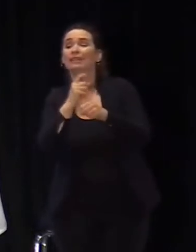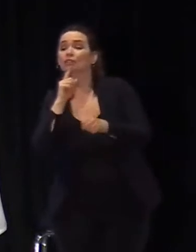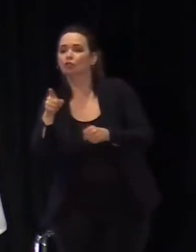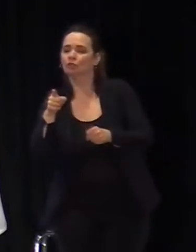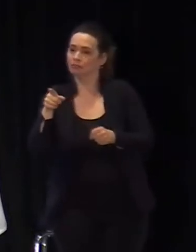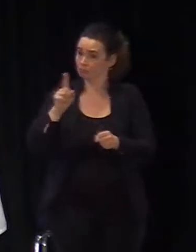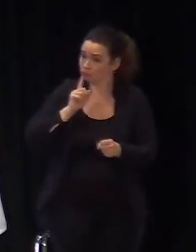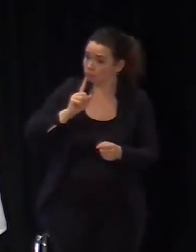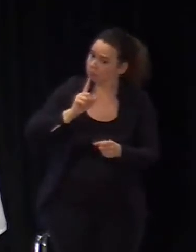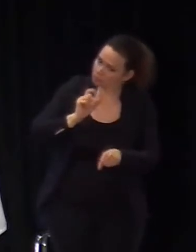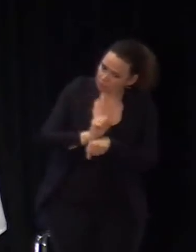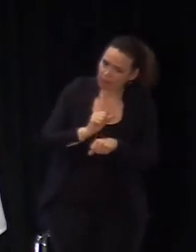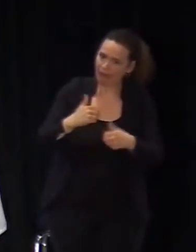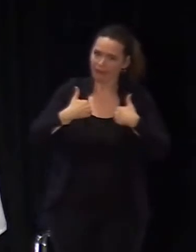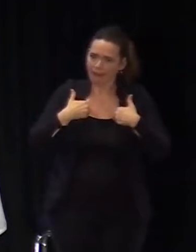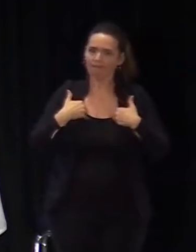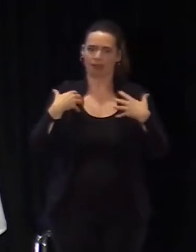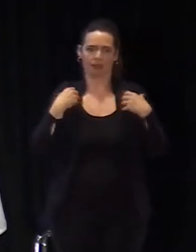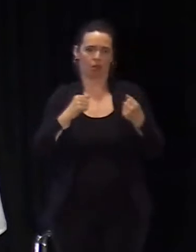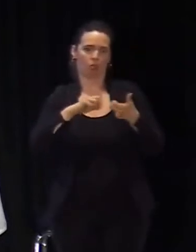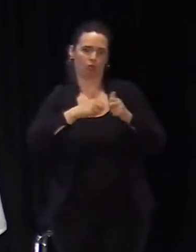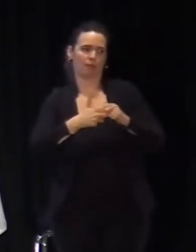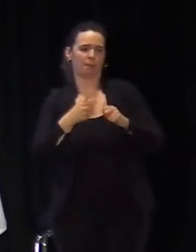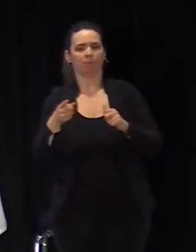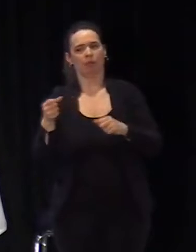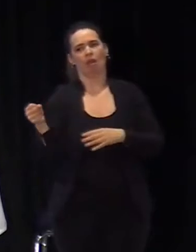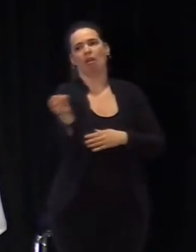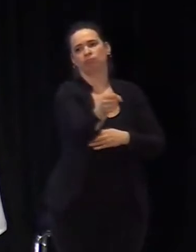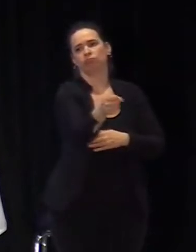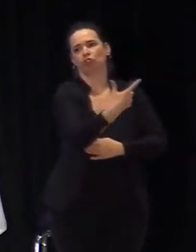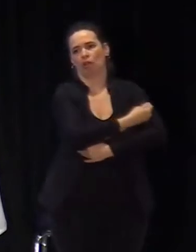same time, I can't criticize the decision because